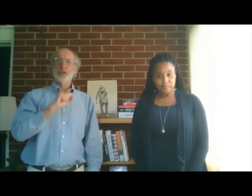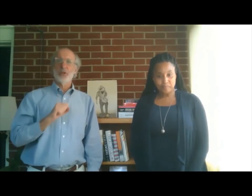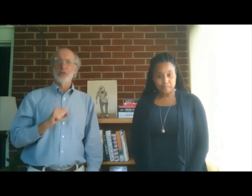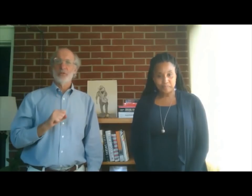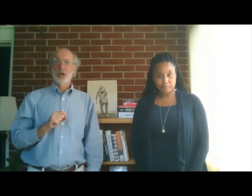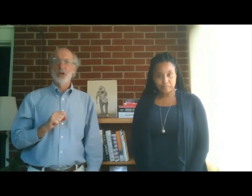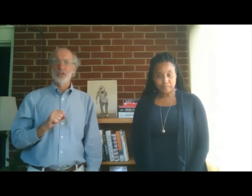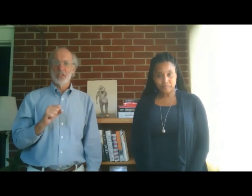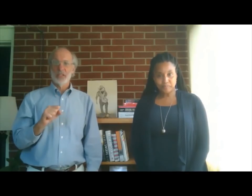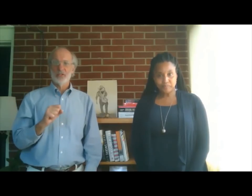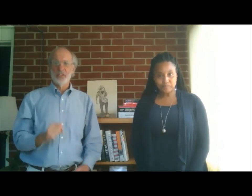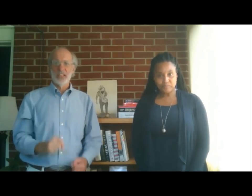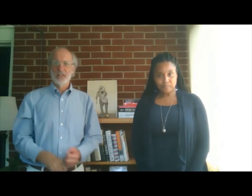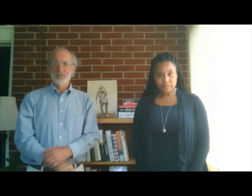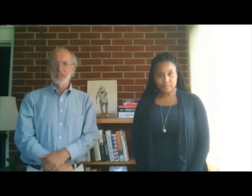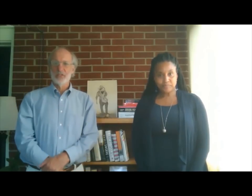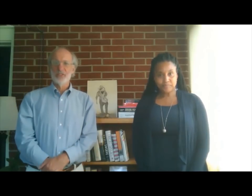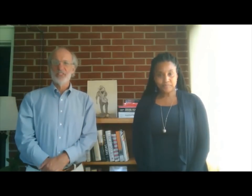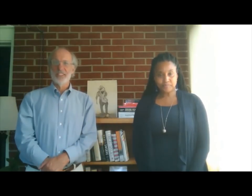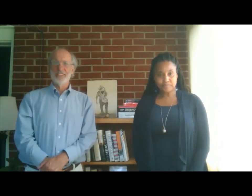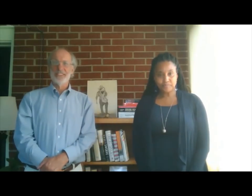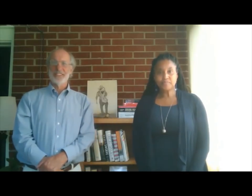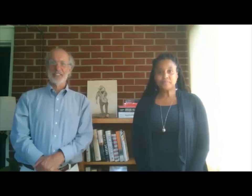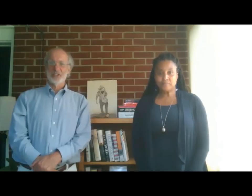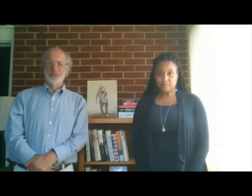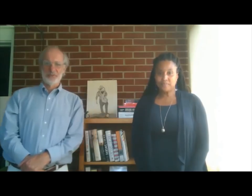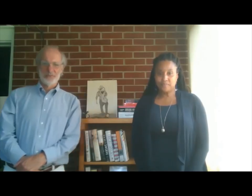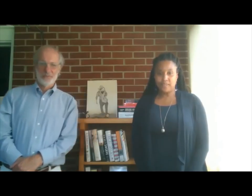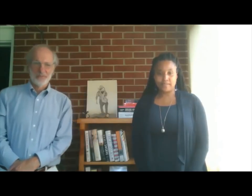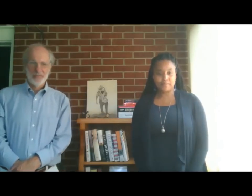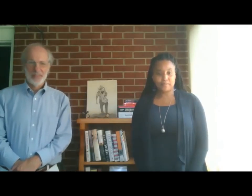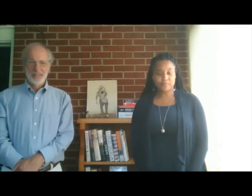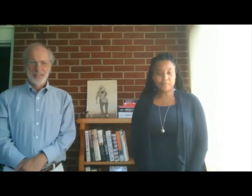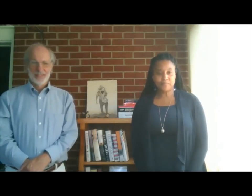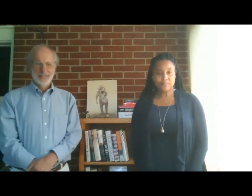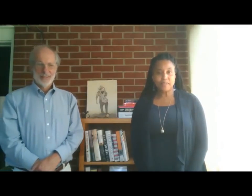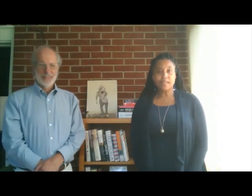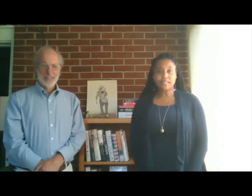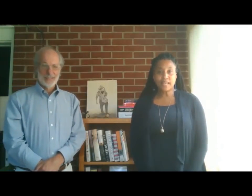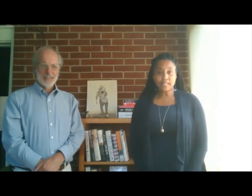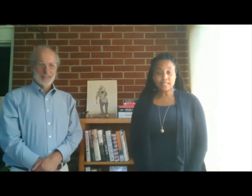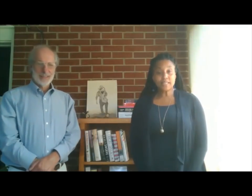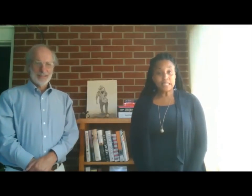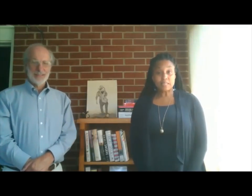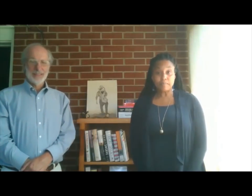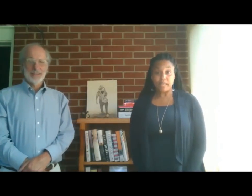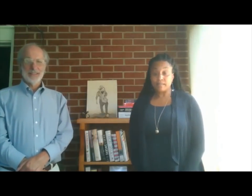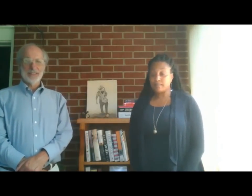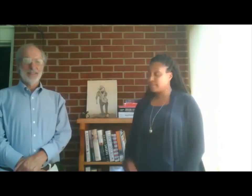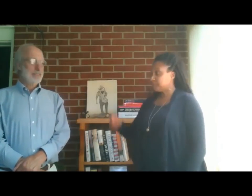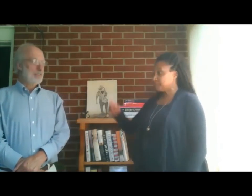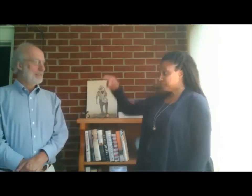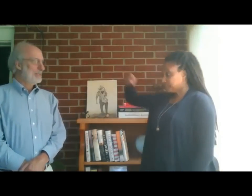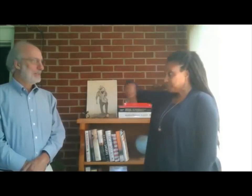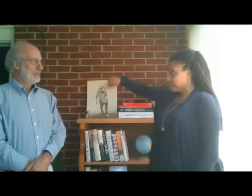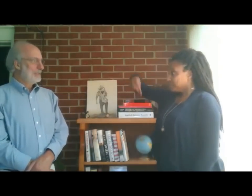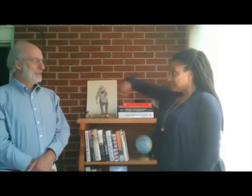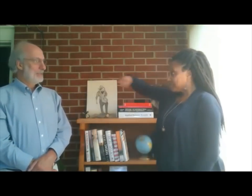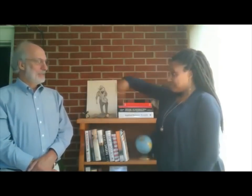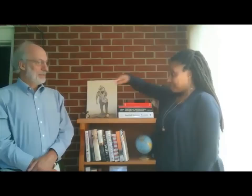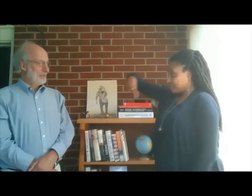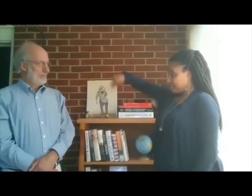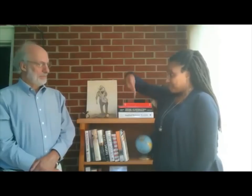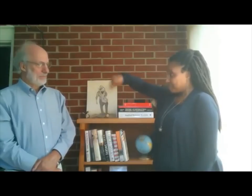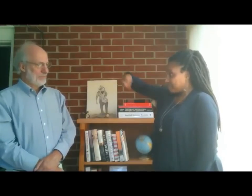We will go over all of the letters of the alphabet towards the end of this session. Yes. Next is spin.